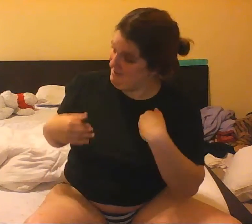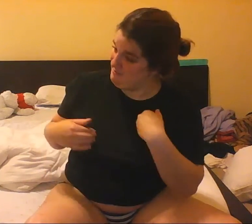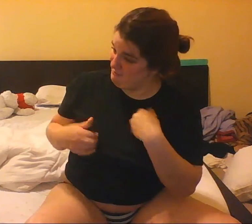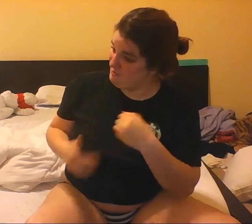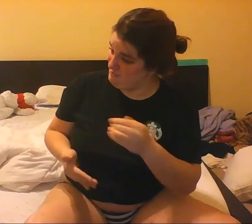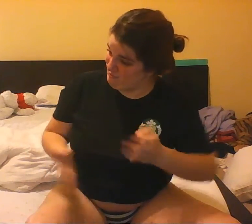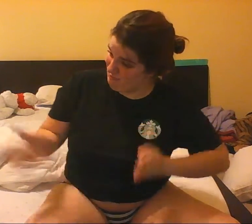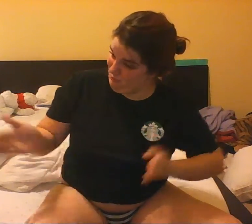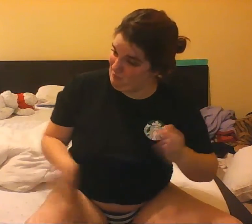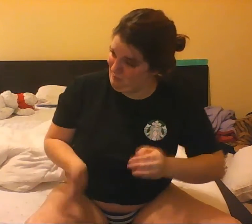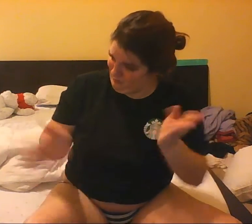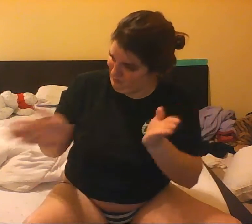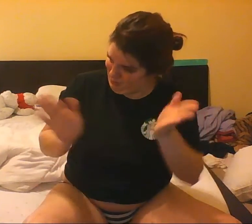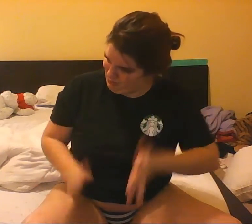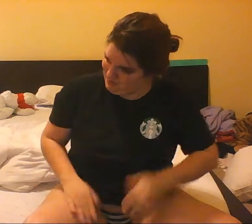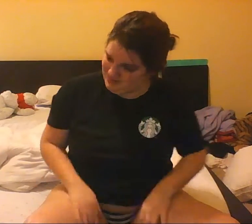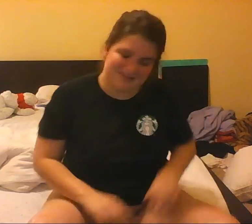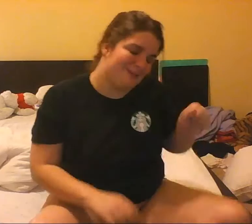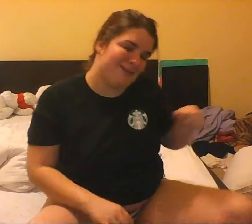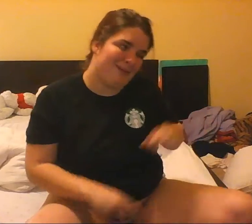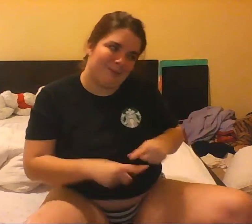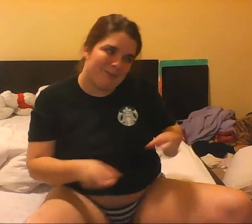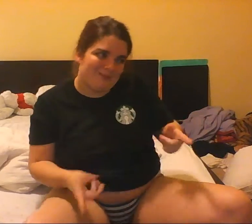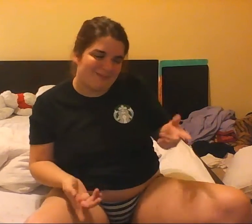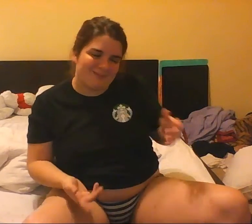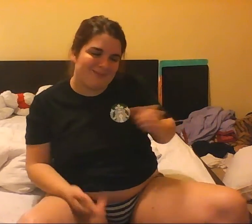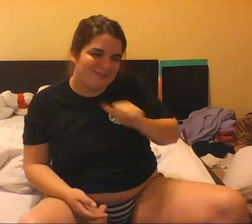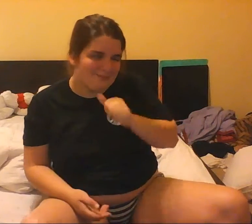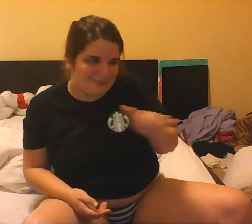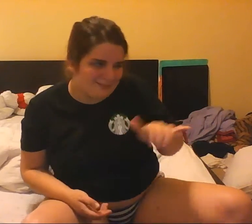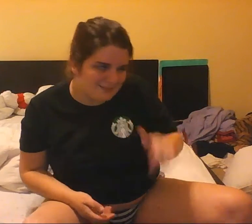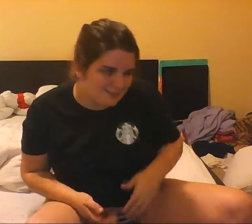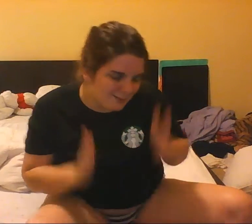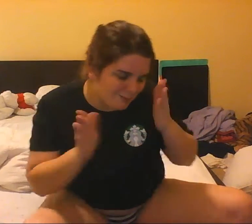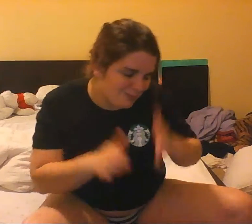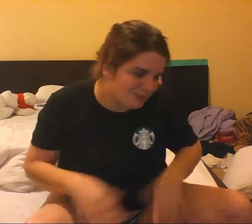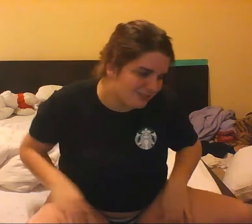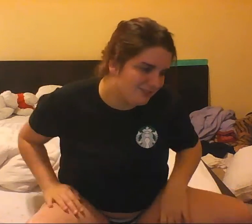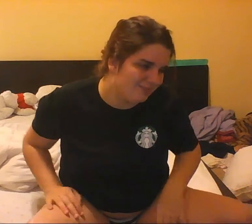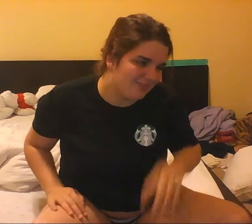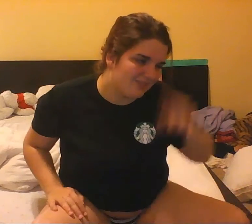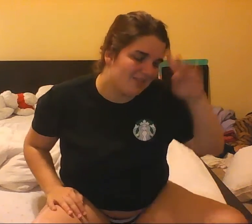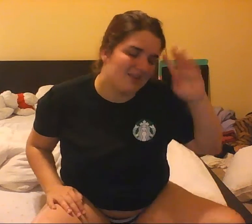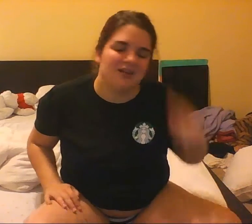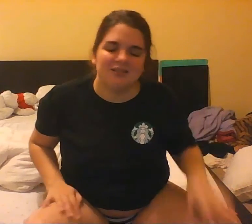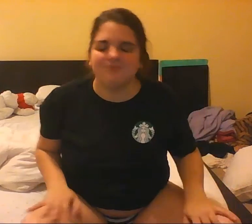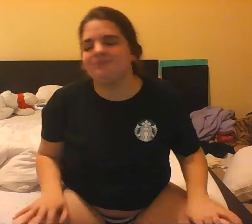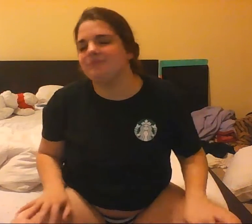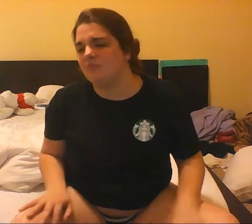butler. But so he starts to explore the passengers because you can pull up